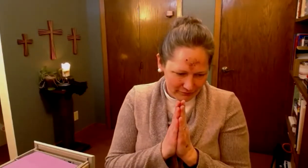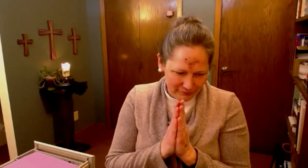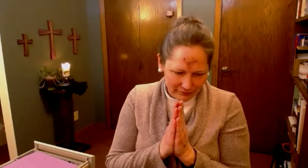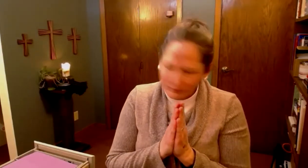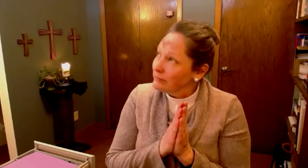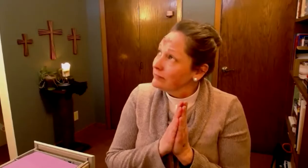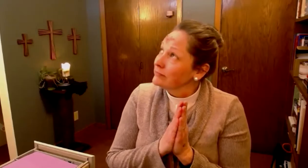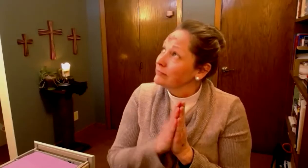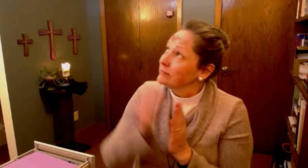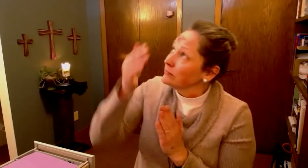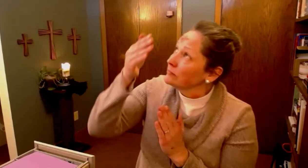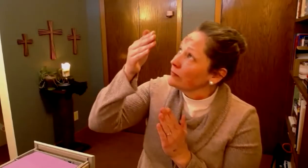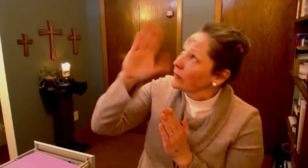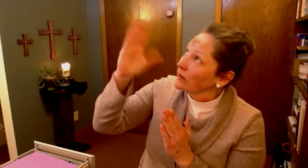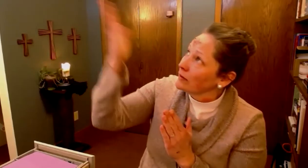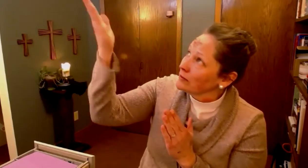Let us pray.